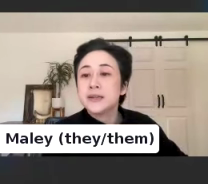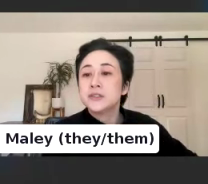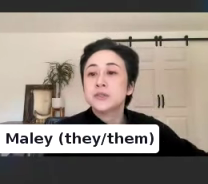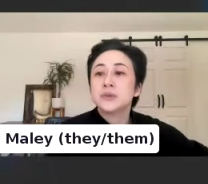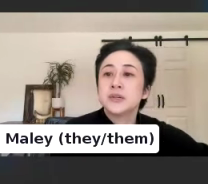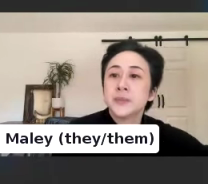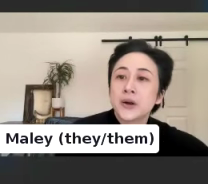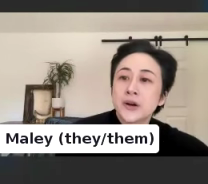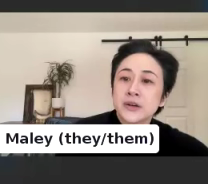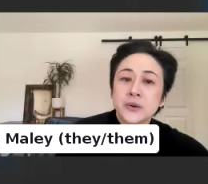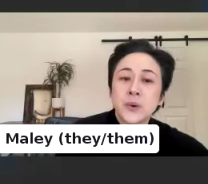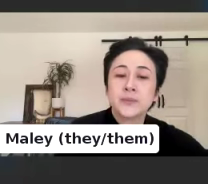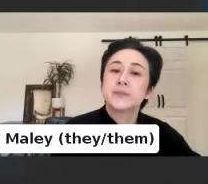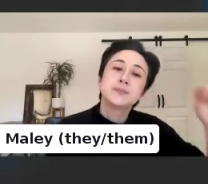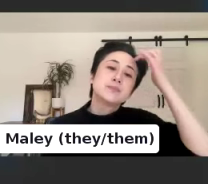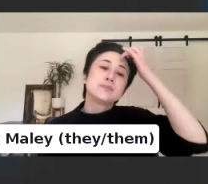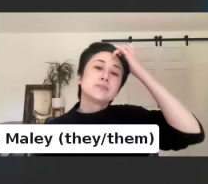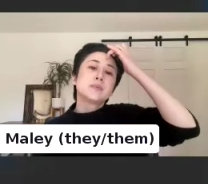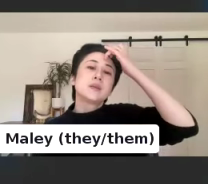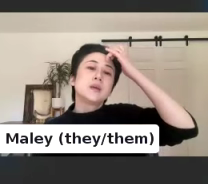being ready to embark on a new one.